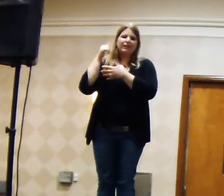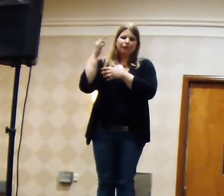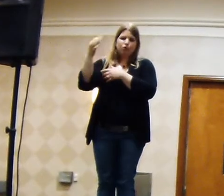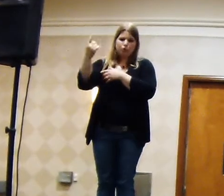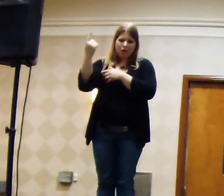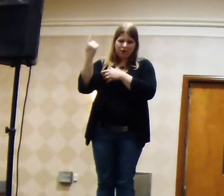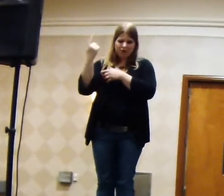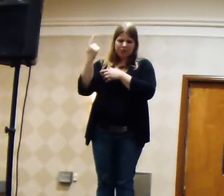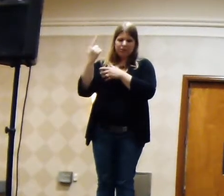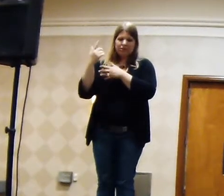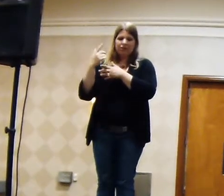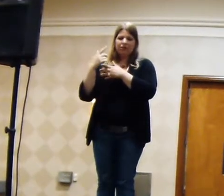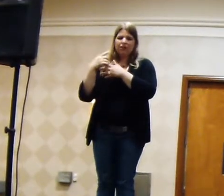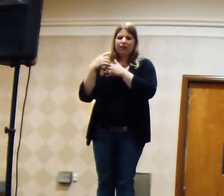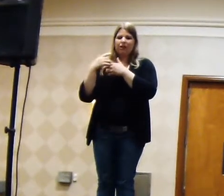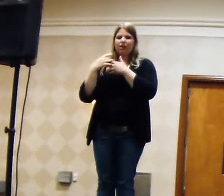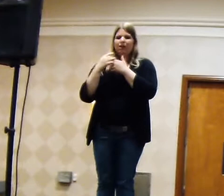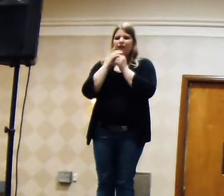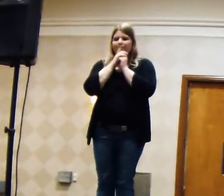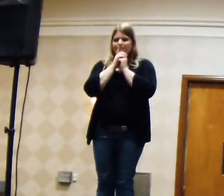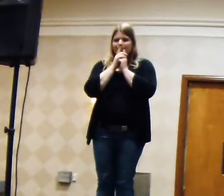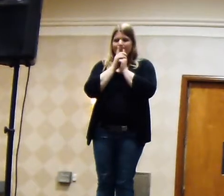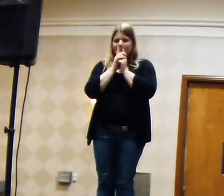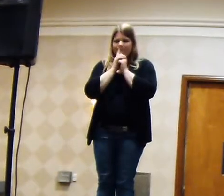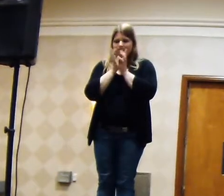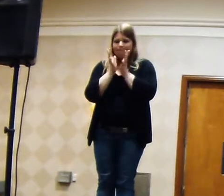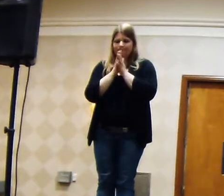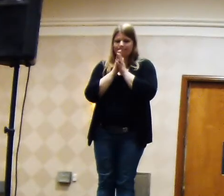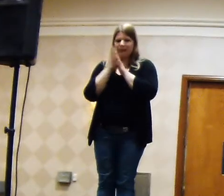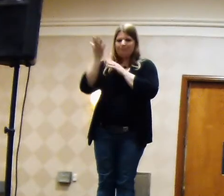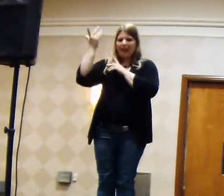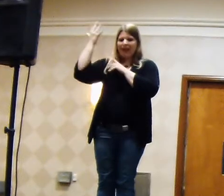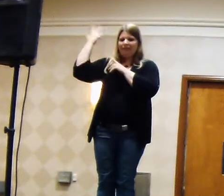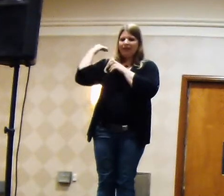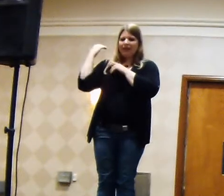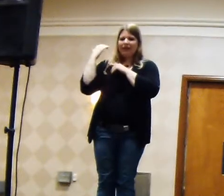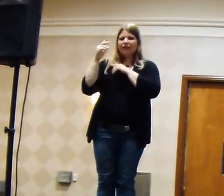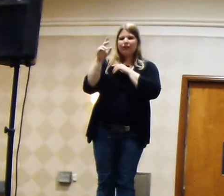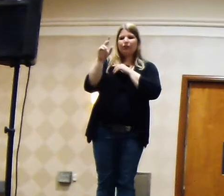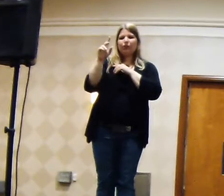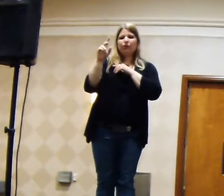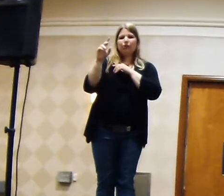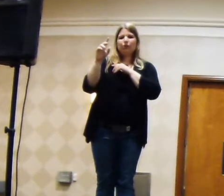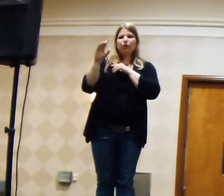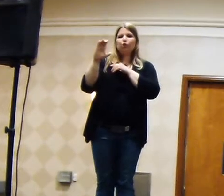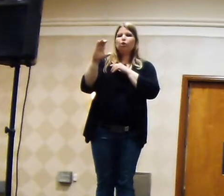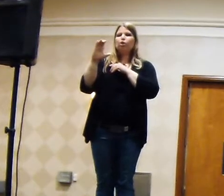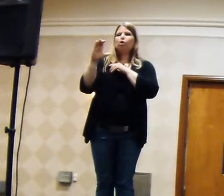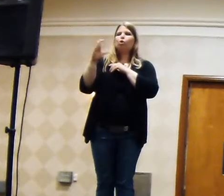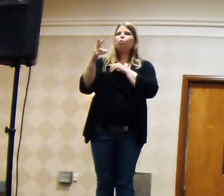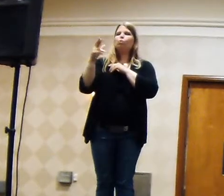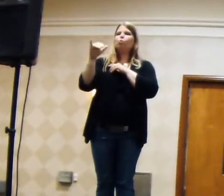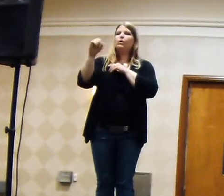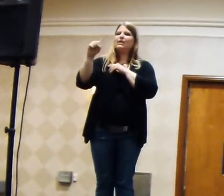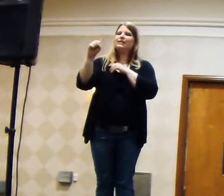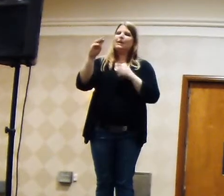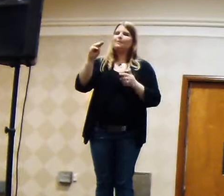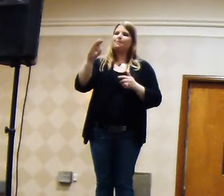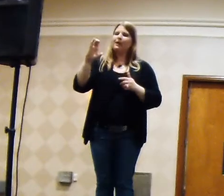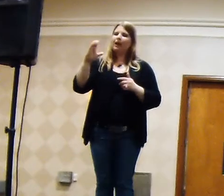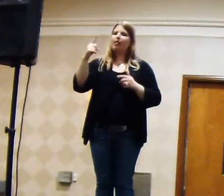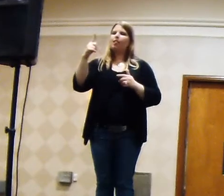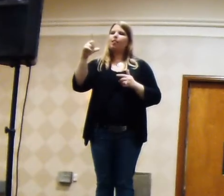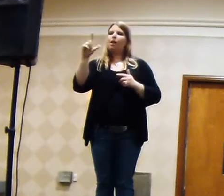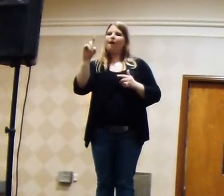So I guess at the time, probably Crispin. Crispin Glover was, because we had the most scenes together, and he was